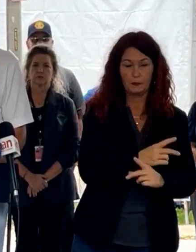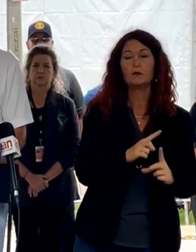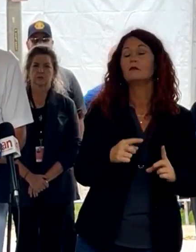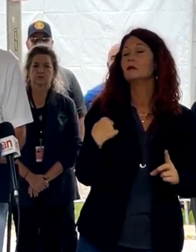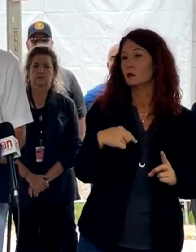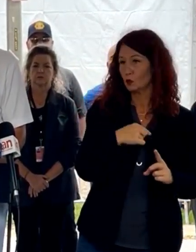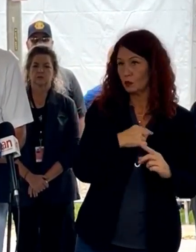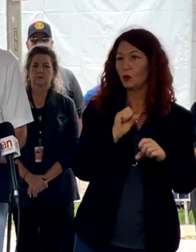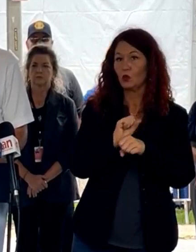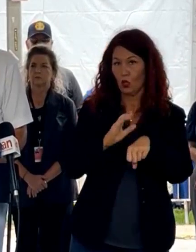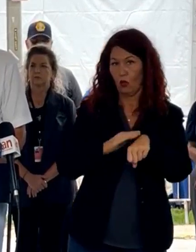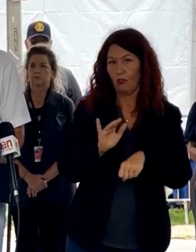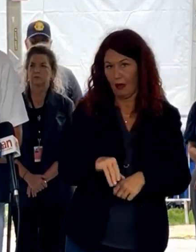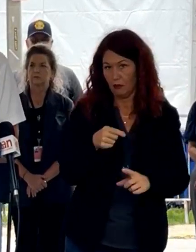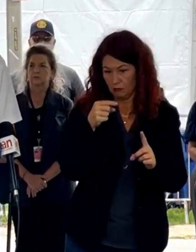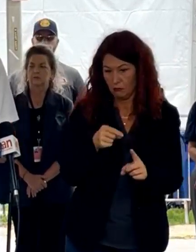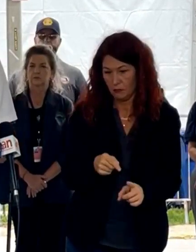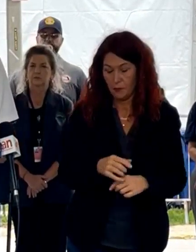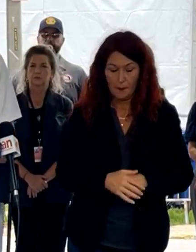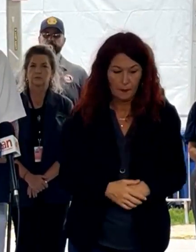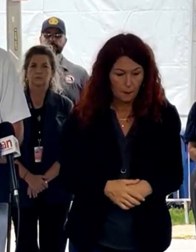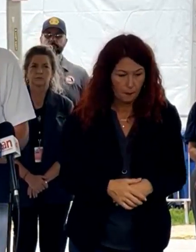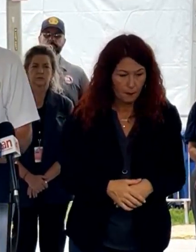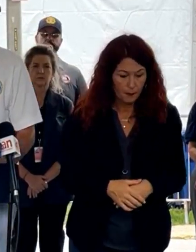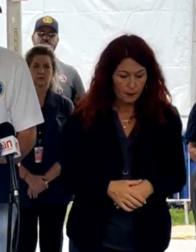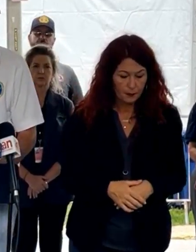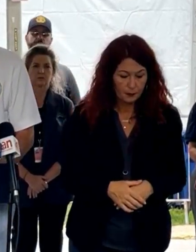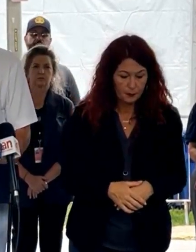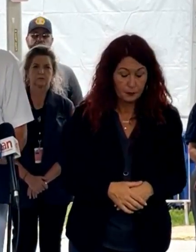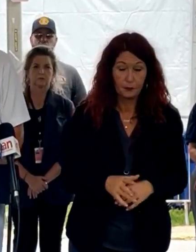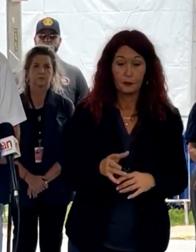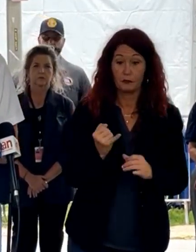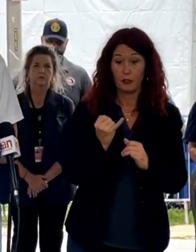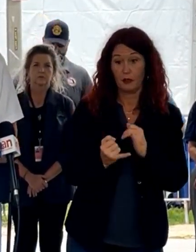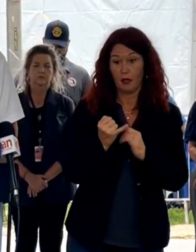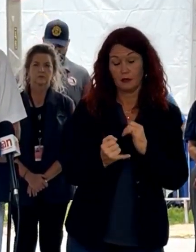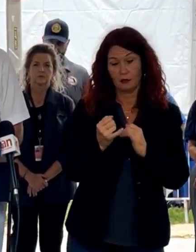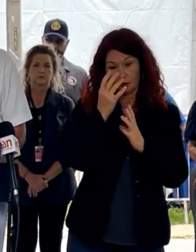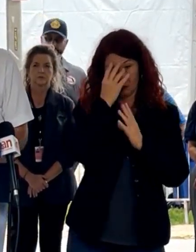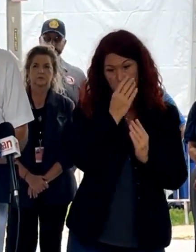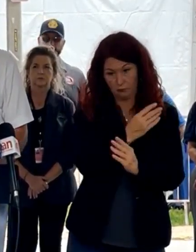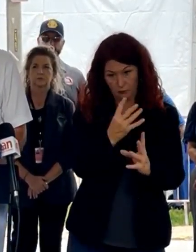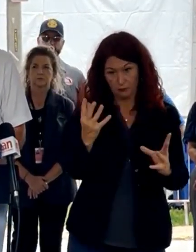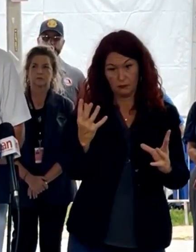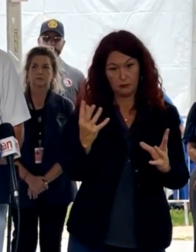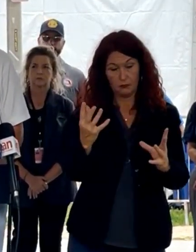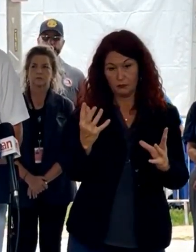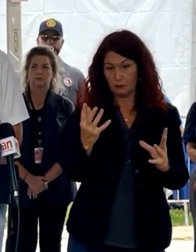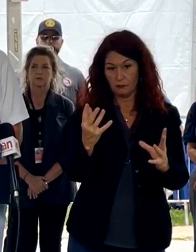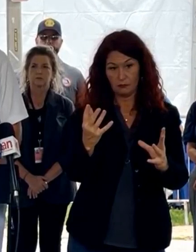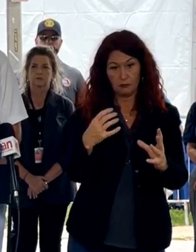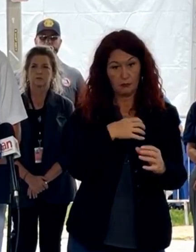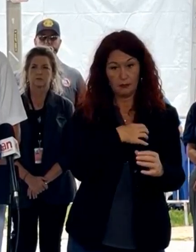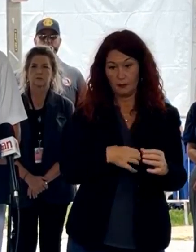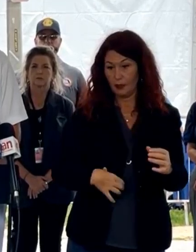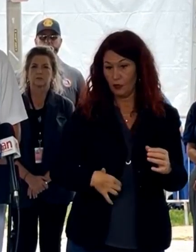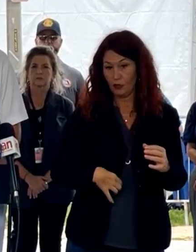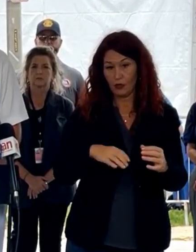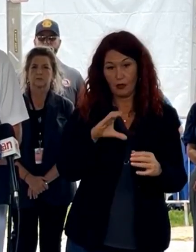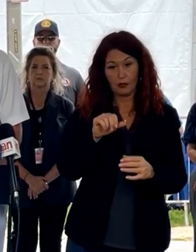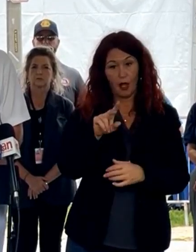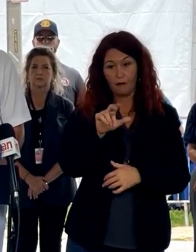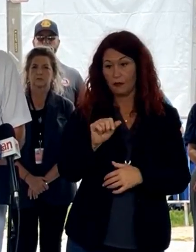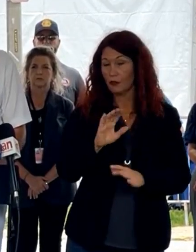to relay, and again, I'm going to do this publicly, and I know Mayor Cava has been extremely compassionate and supportive